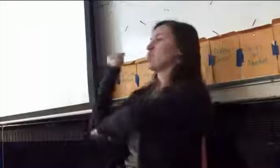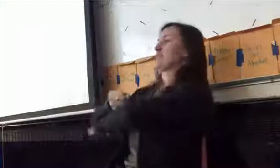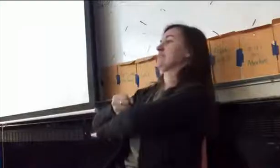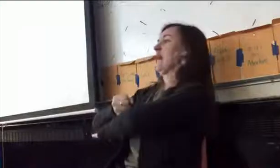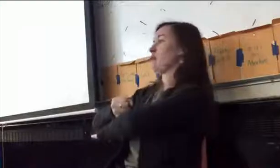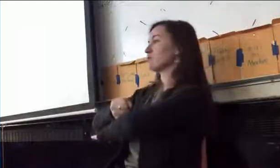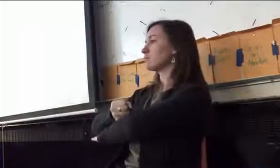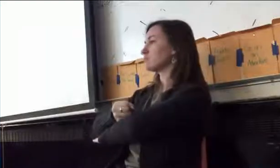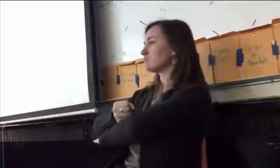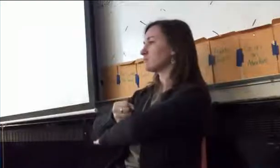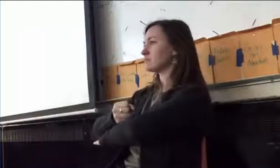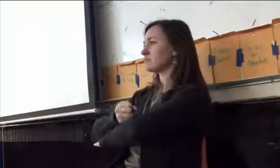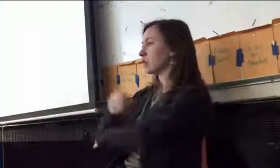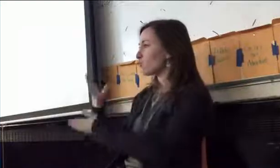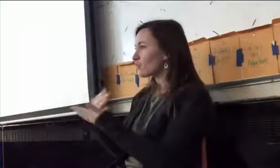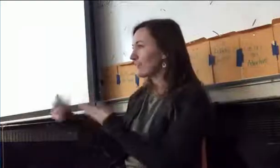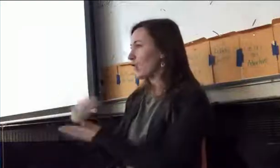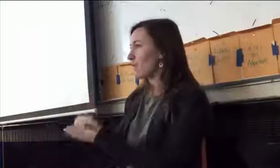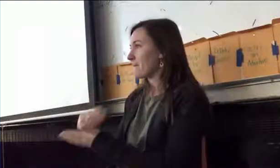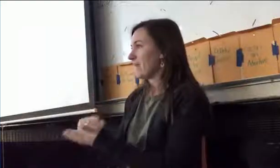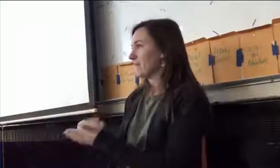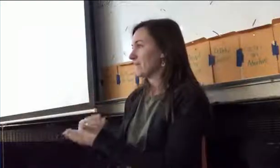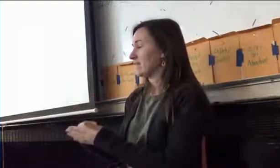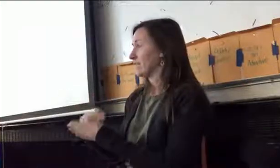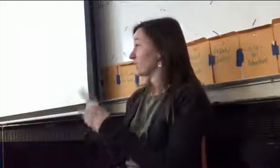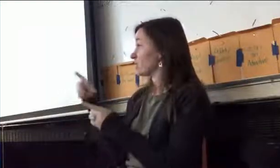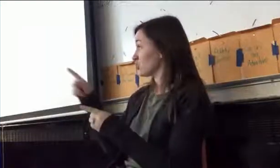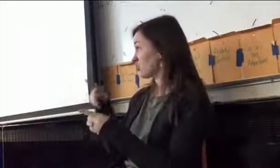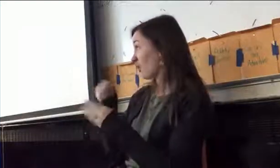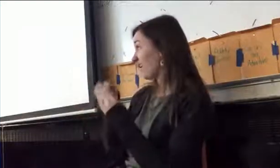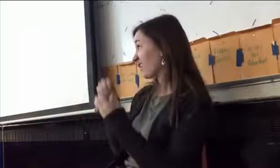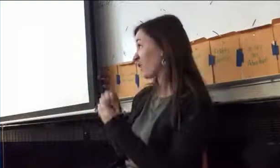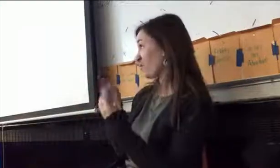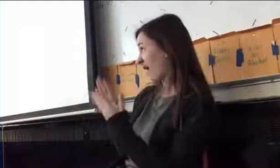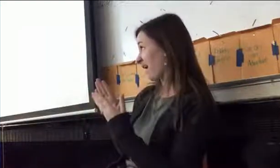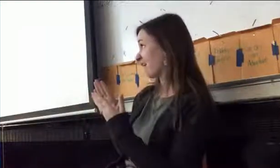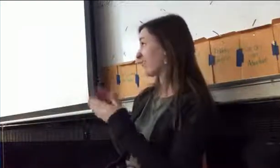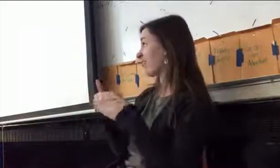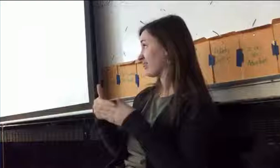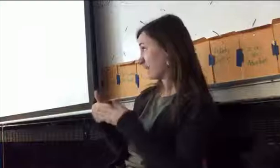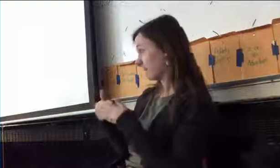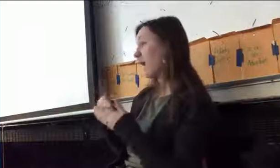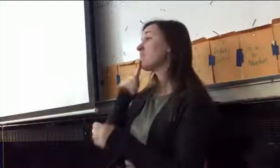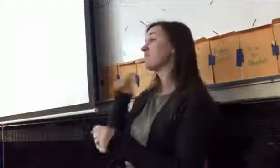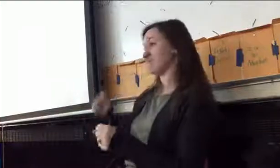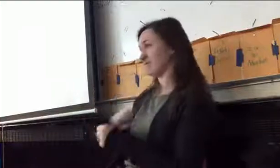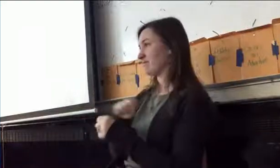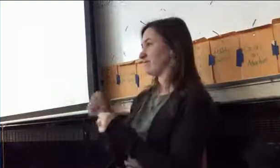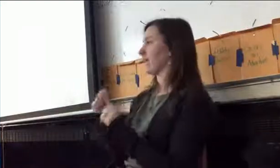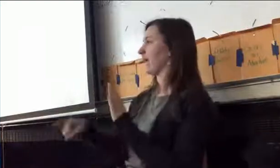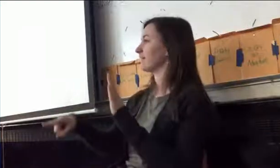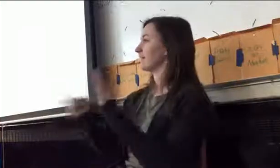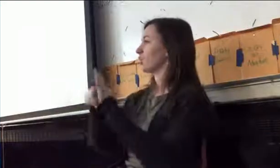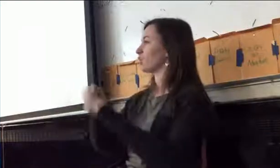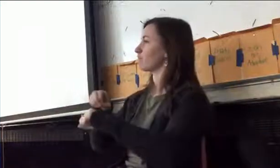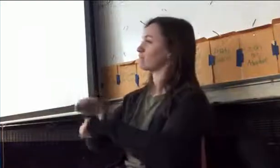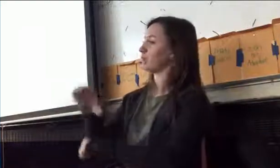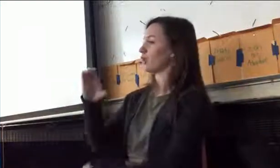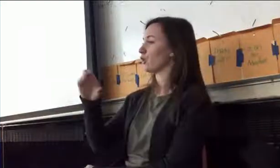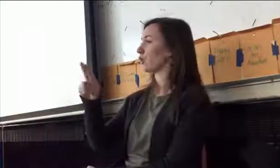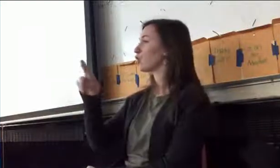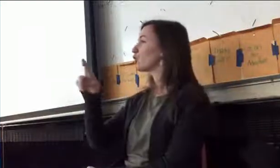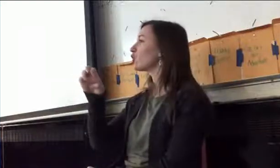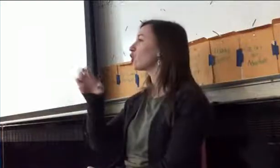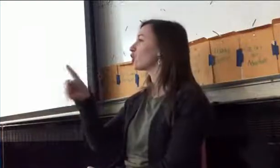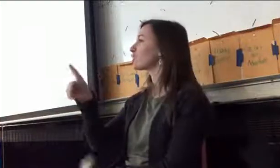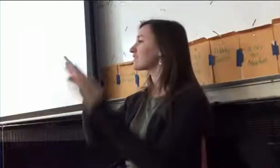goes out of business. Okay? So in a way, the devil baby did curse the whole house. It did. Yeah, it caused it to close. Now, you can go